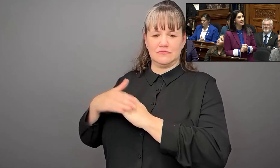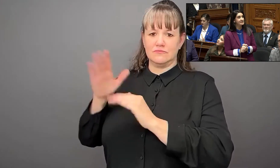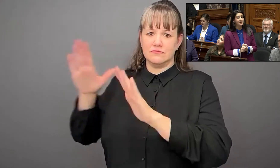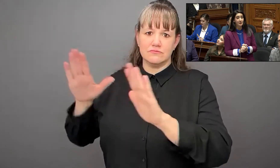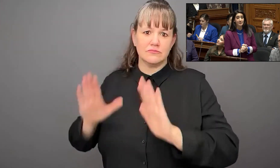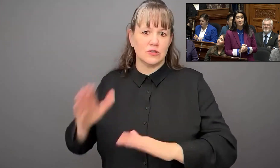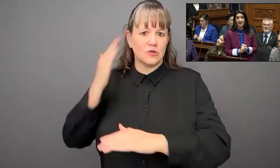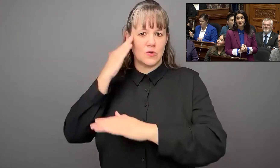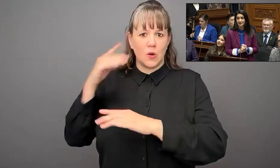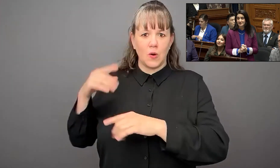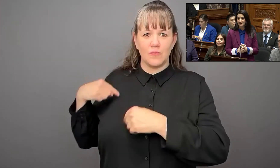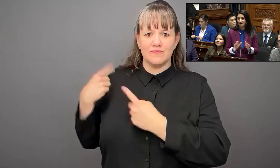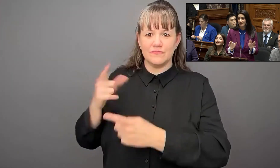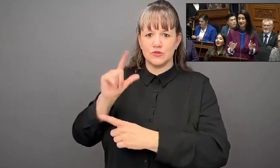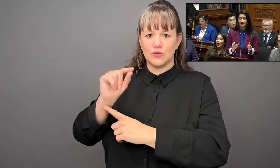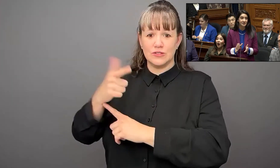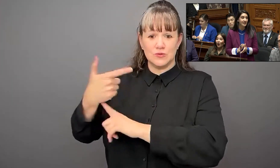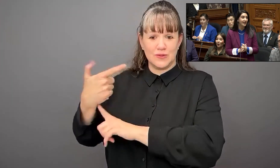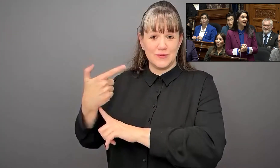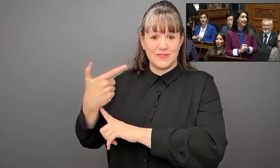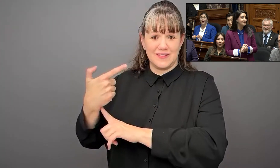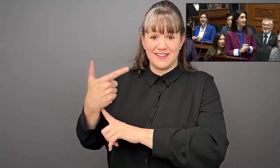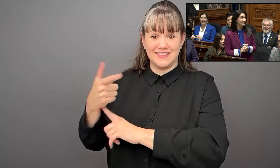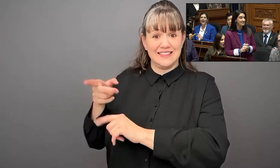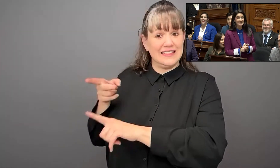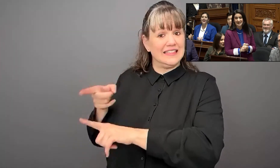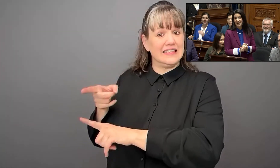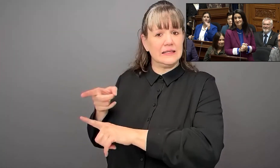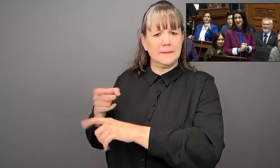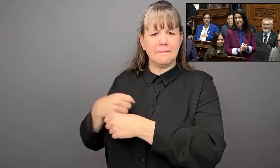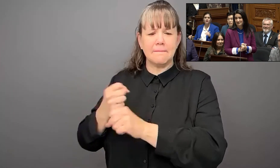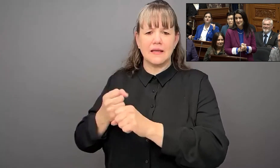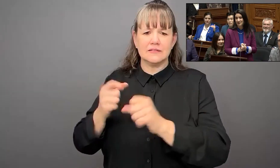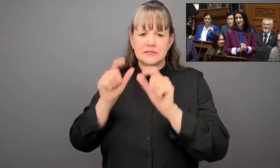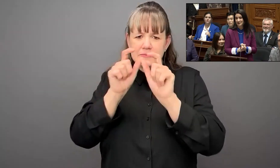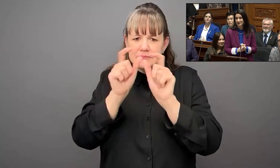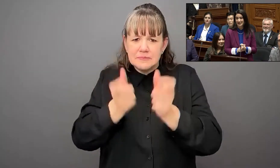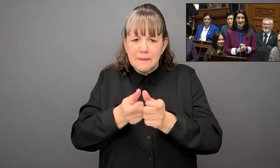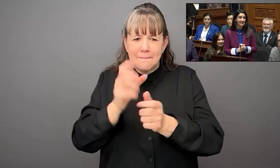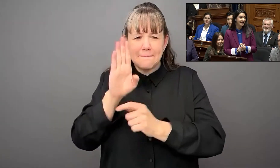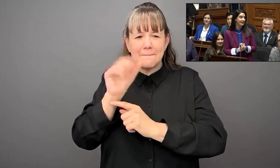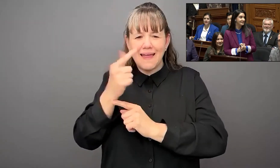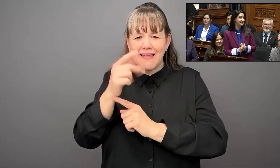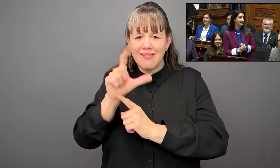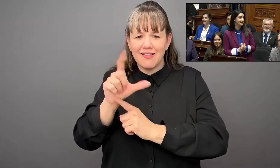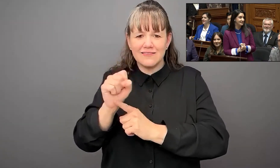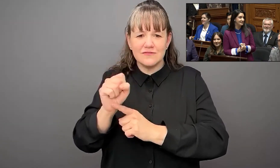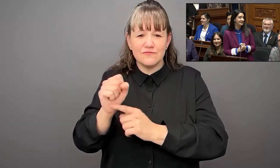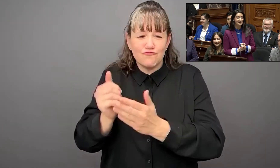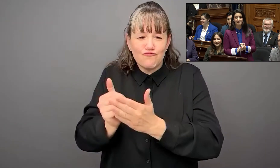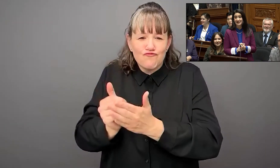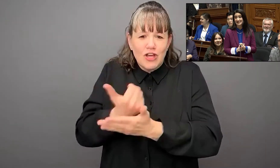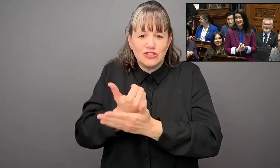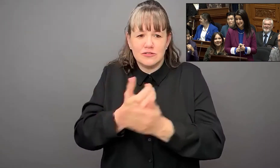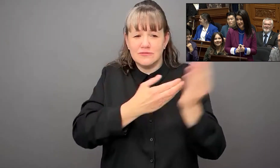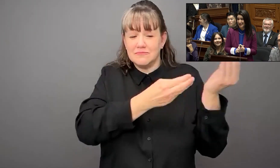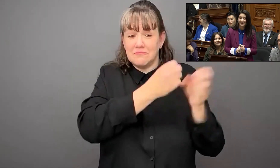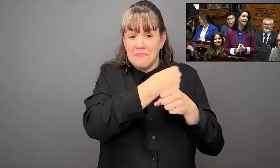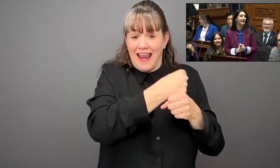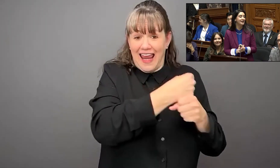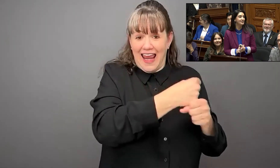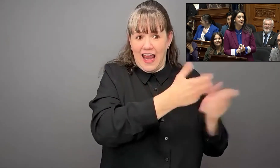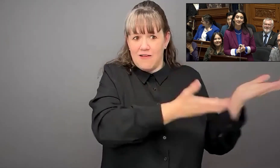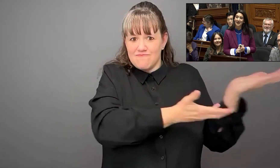man makes incredible bagels fresh and brought them into the campaign office regularly. Suffice it to